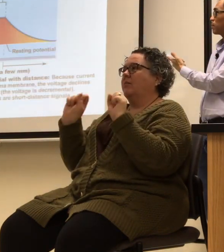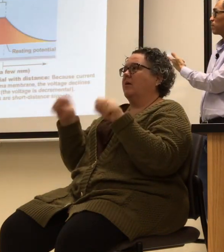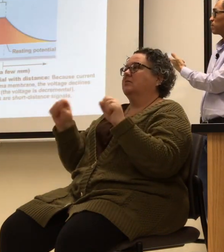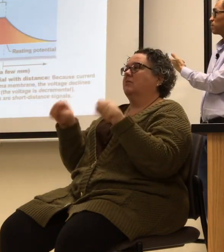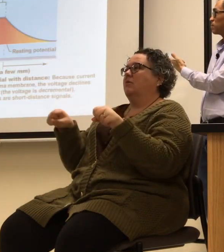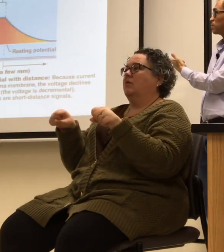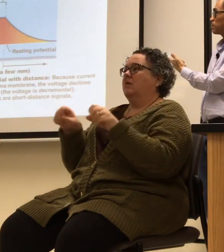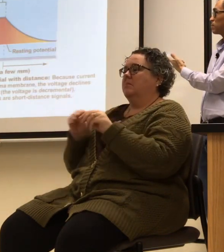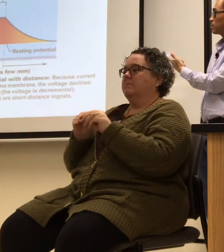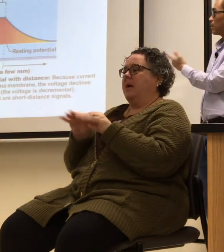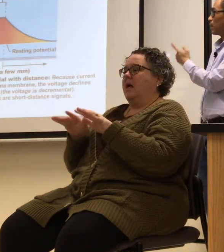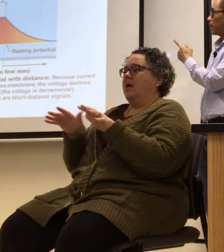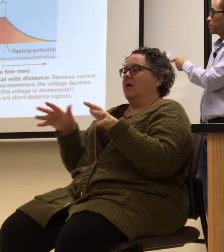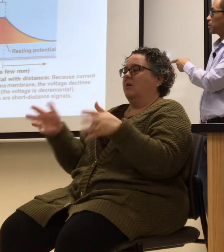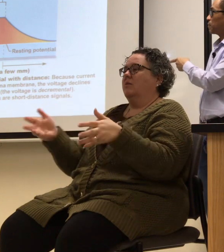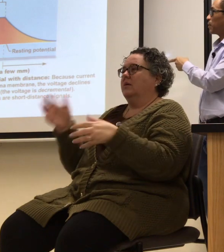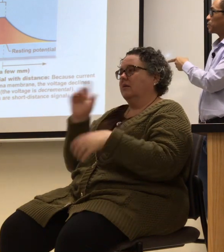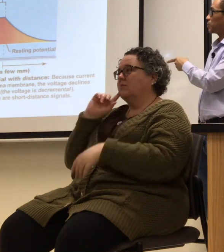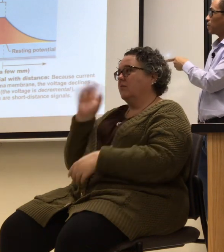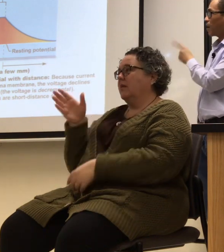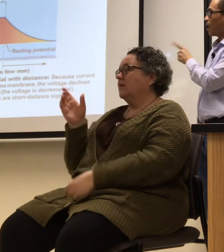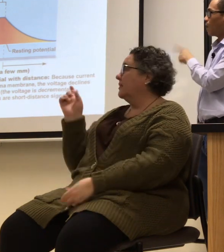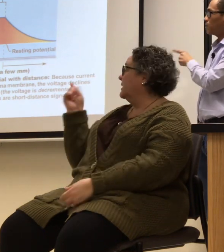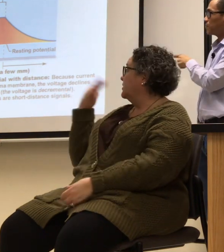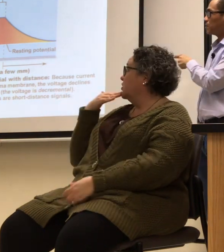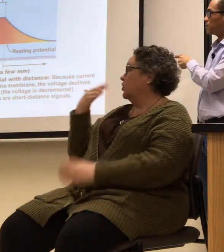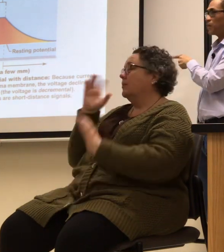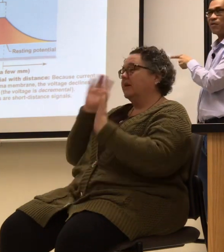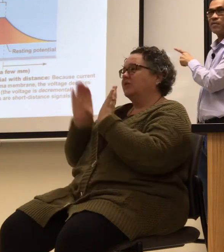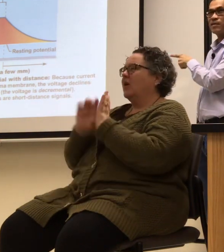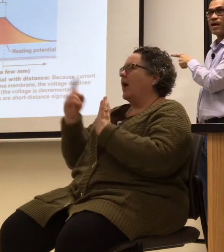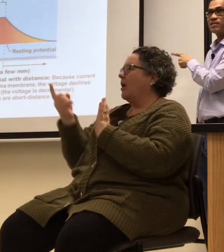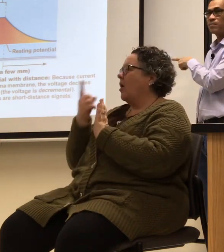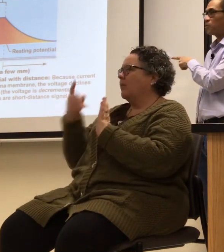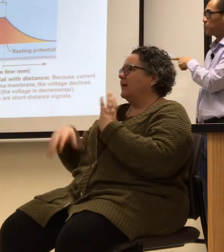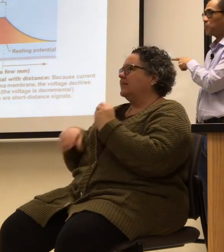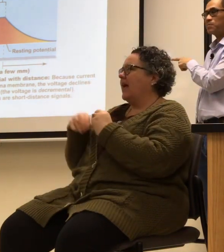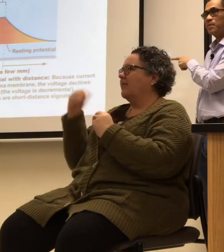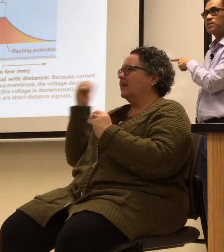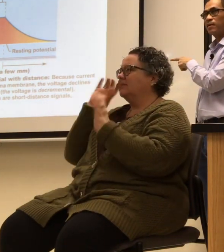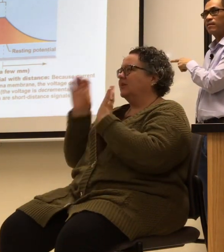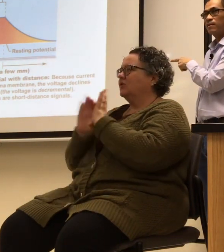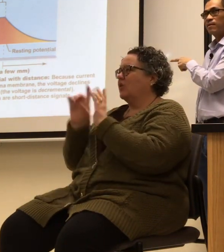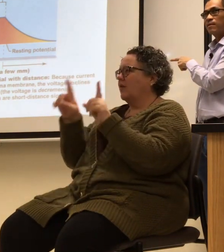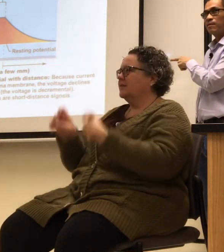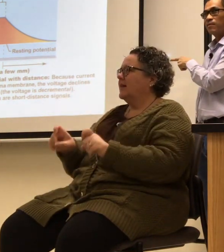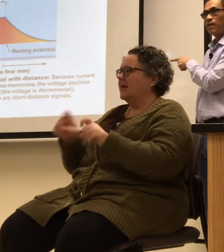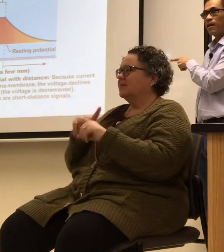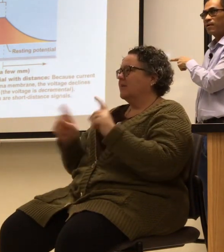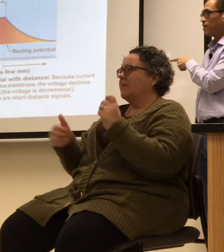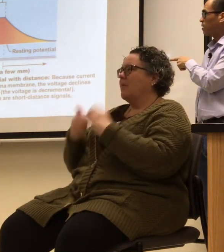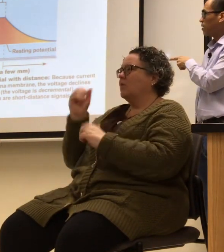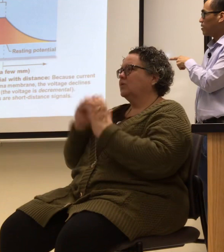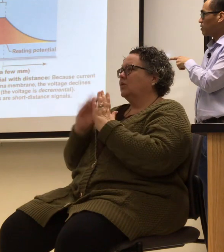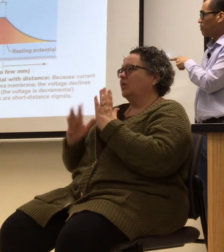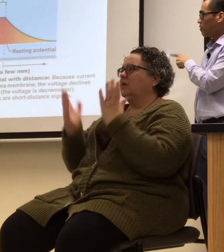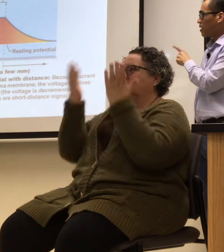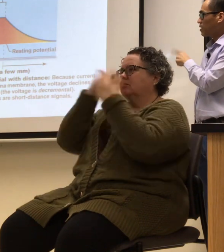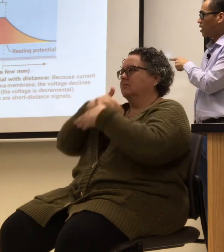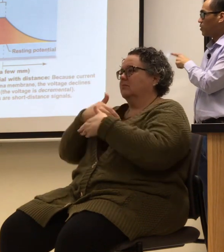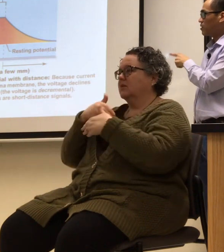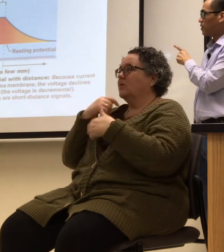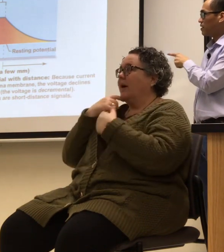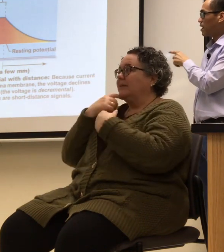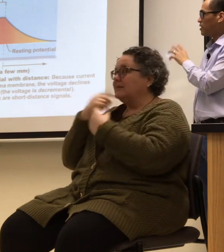Okay. Here's a good picture. You know, I always put this figure on the test, and most students miss it. Okay. So even